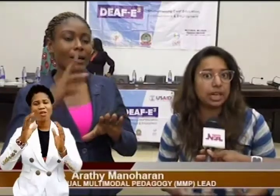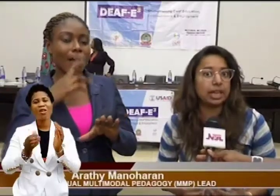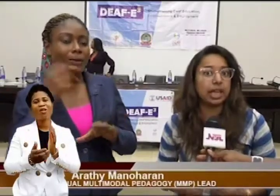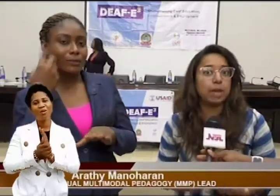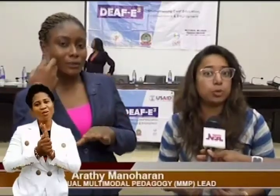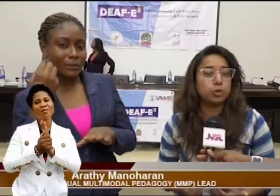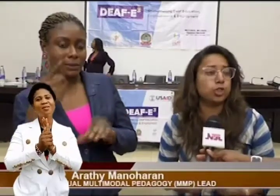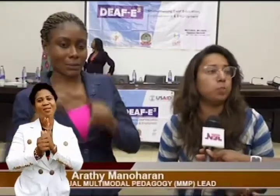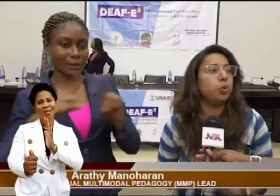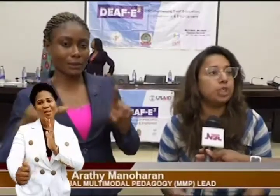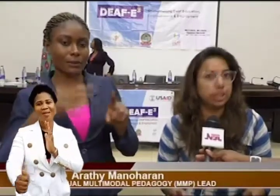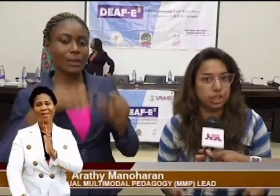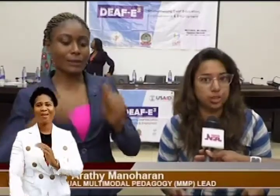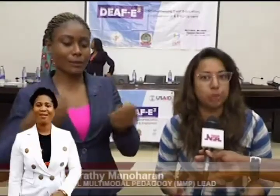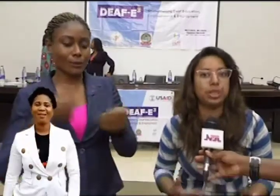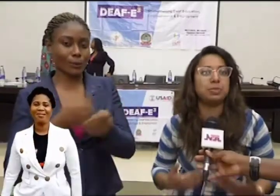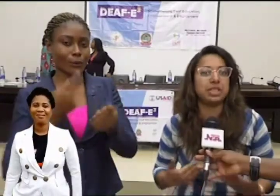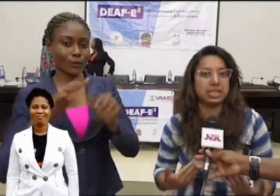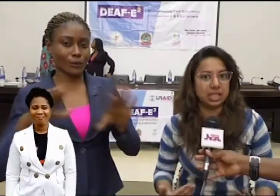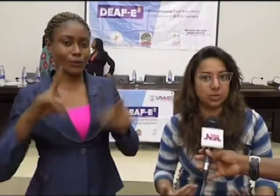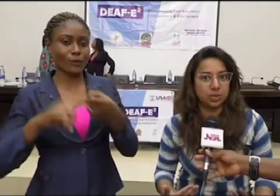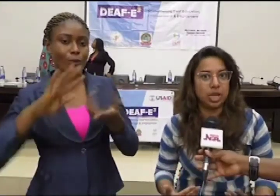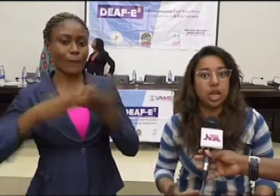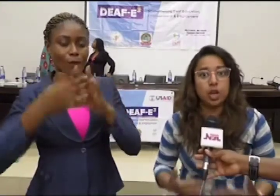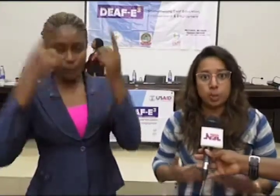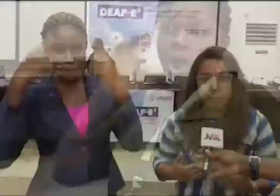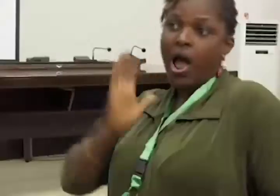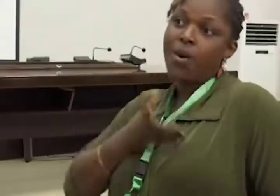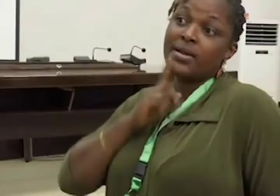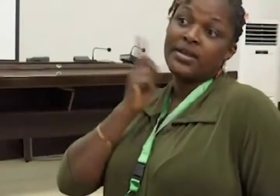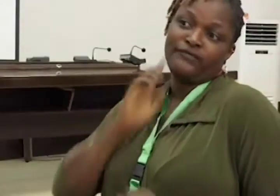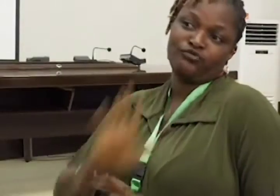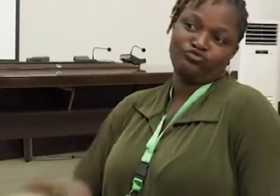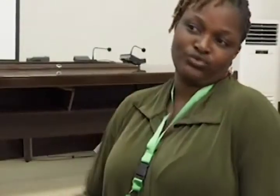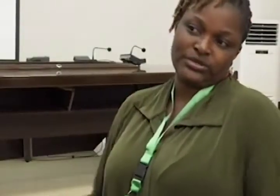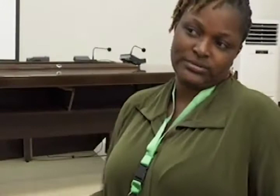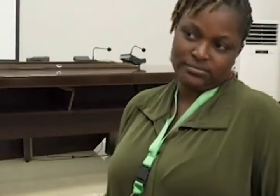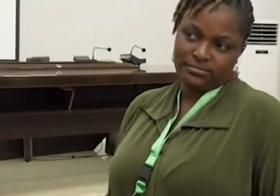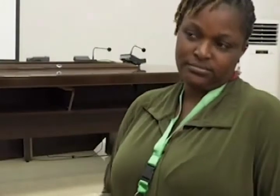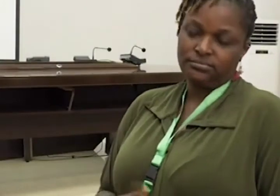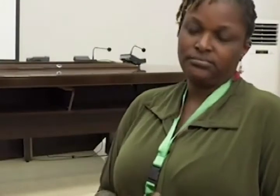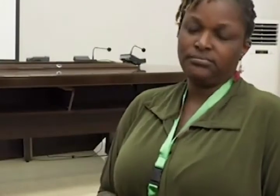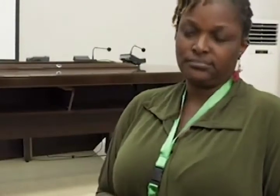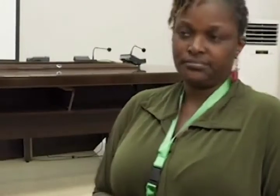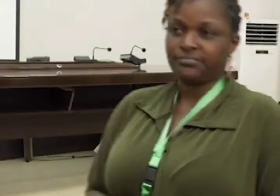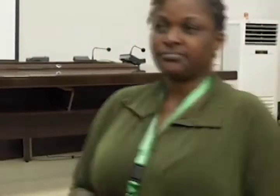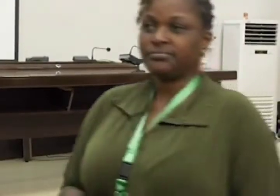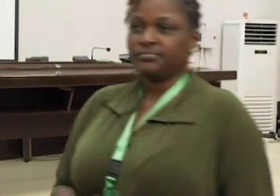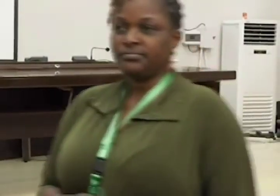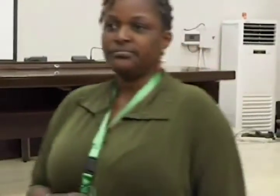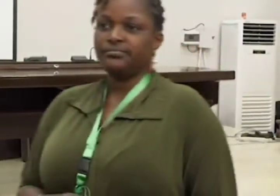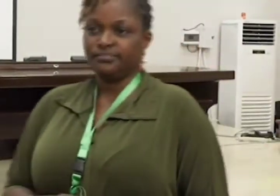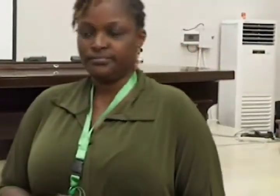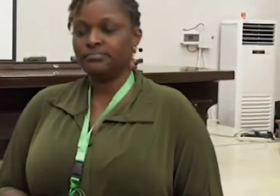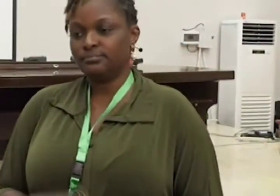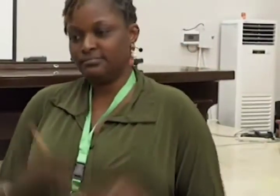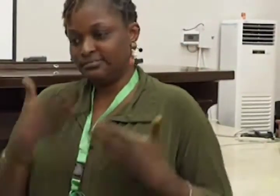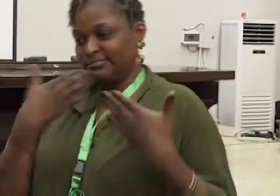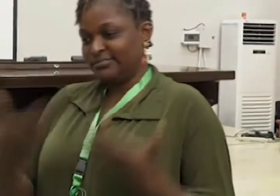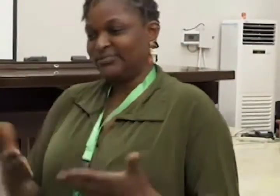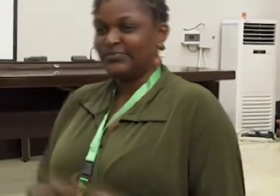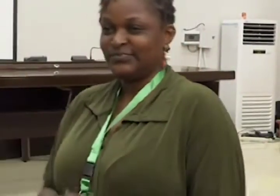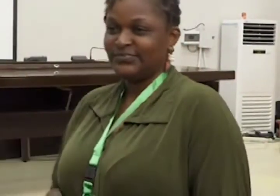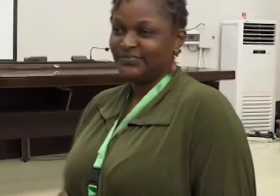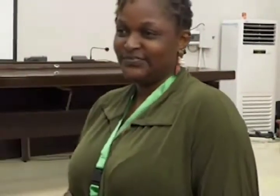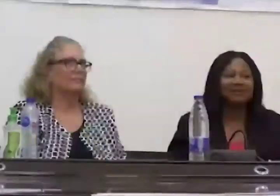language and are able to support their children to become successful. Kaneng Rose Kwandi is a lecturer at the University of